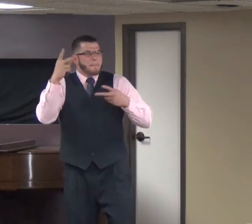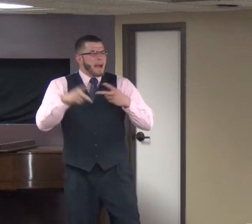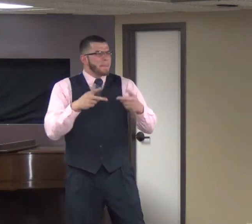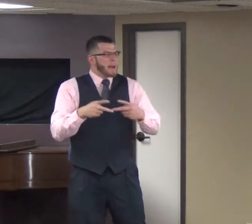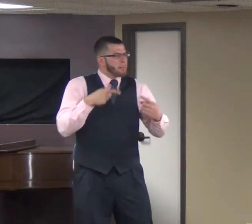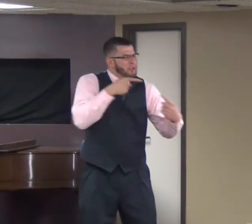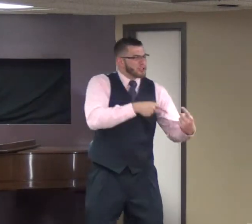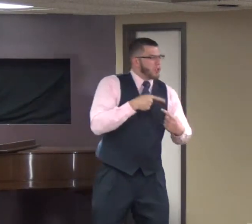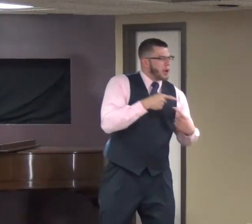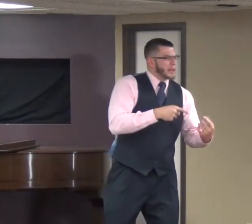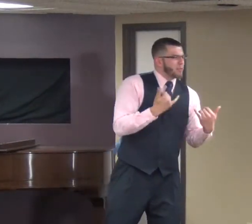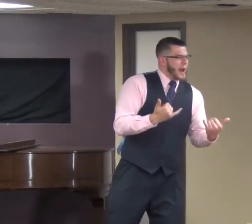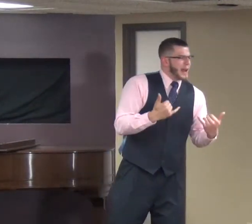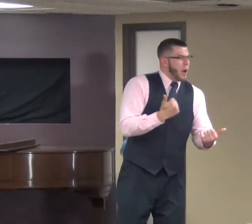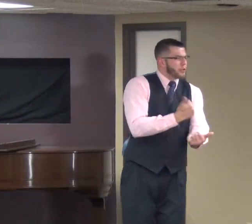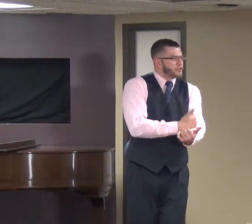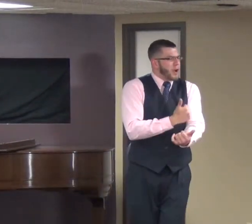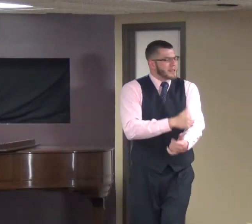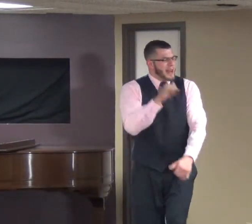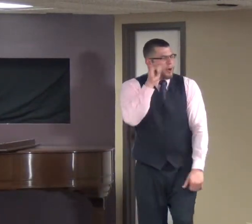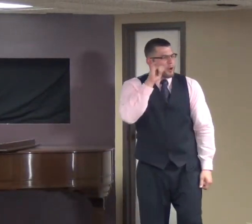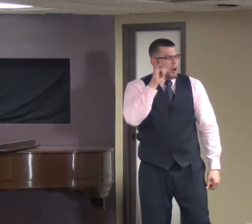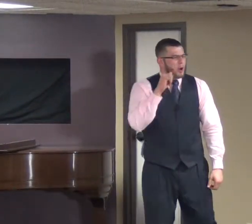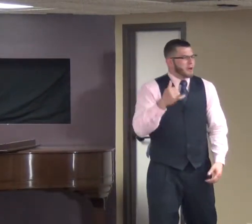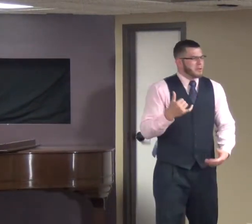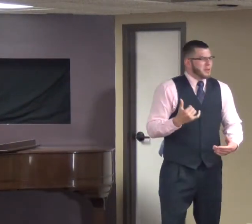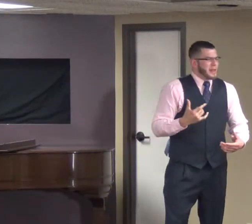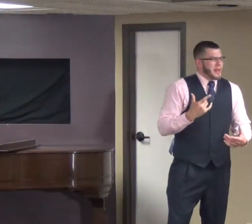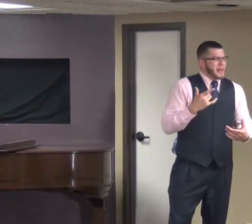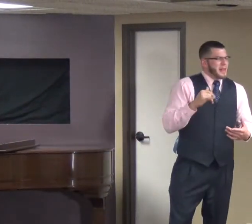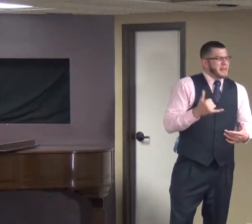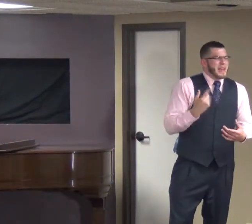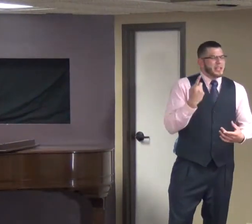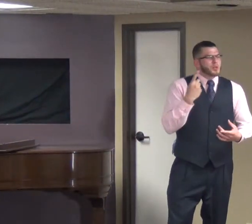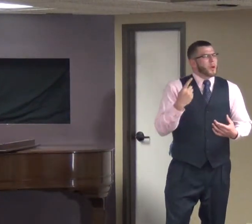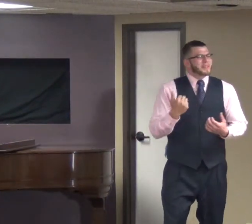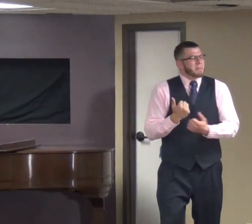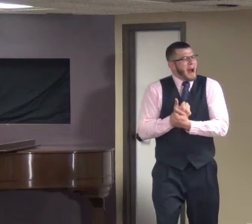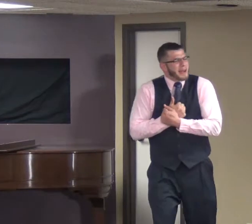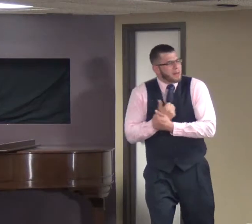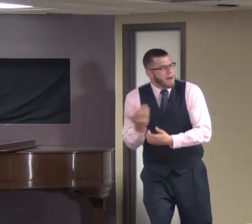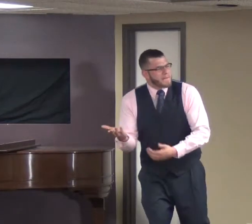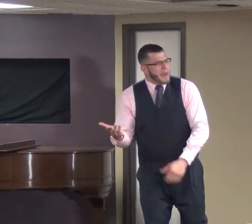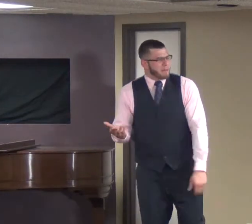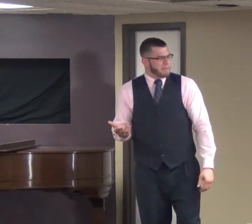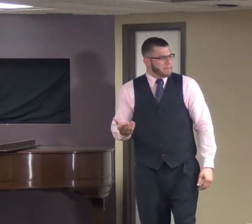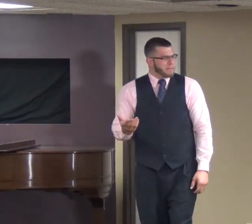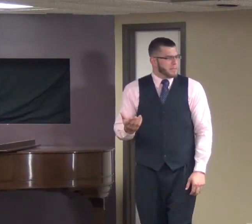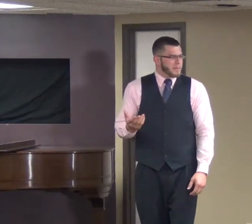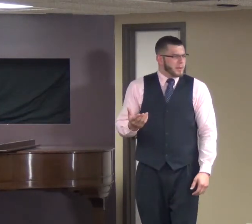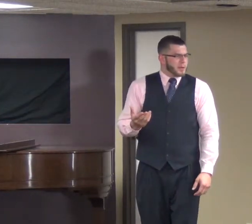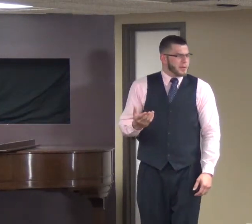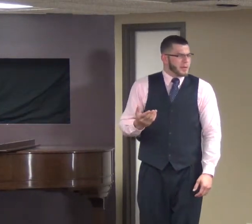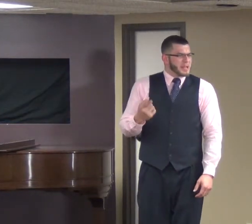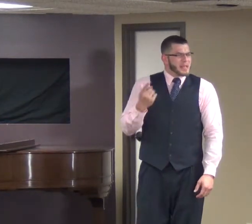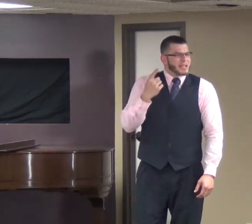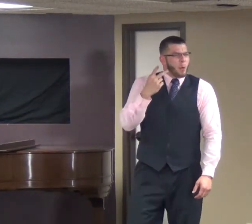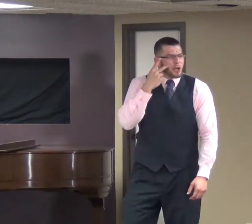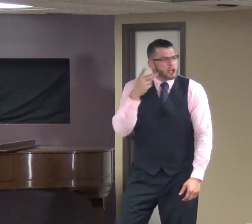Many people struggling right now with drugs and alcohol, they just want somebody to love them. Someone to show